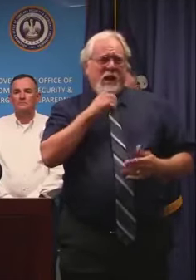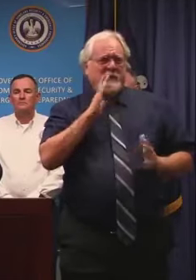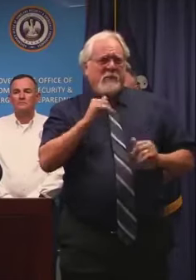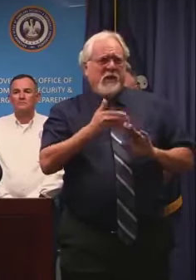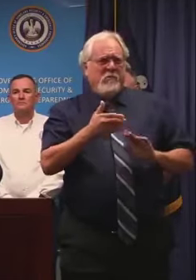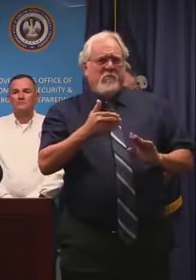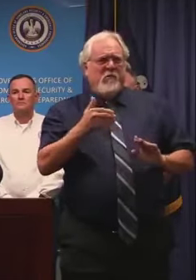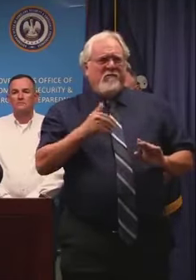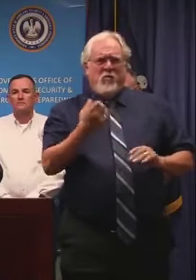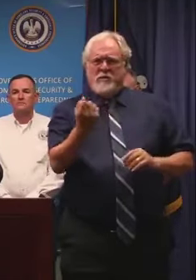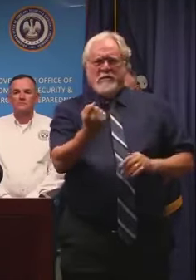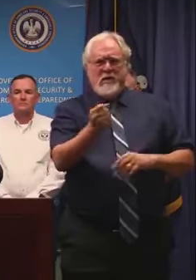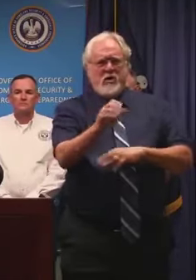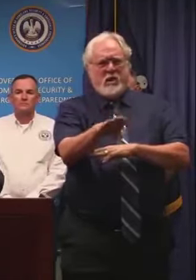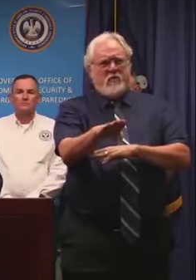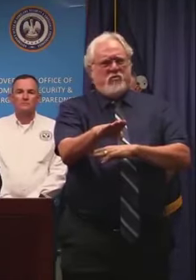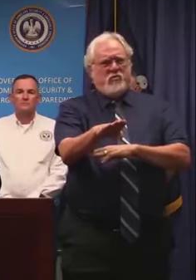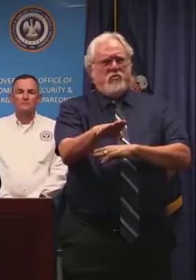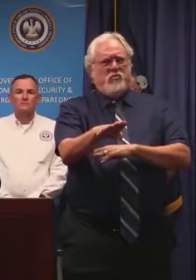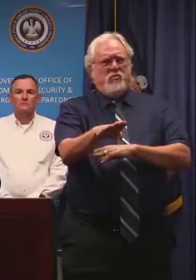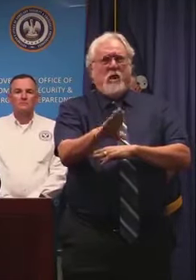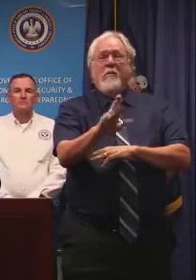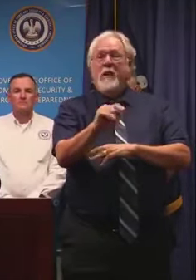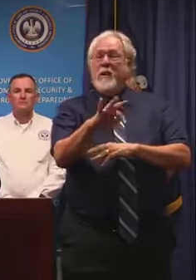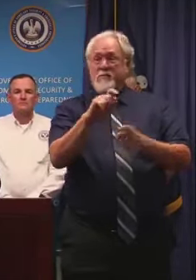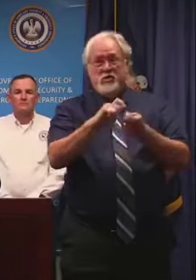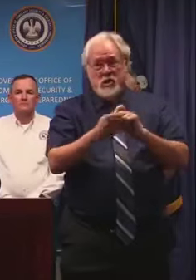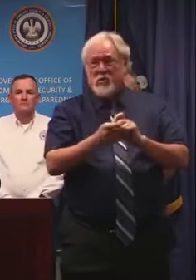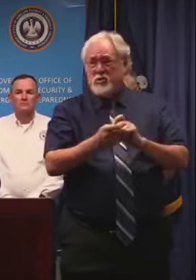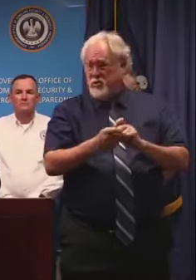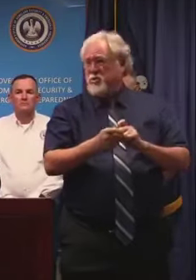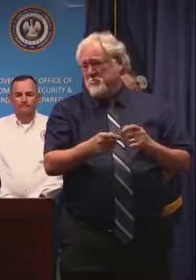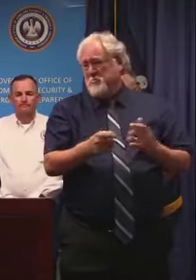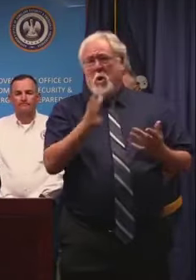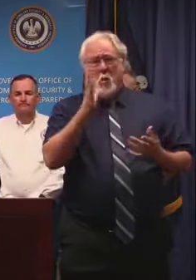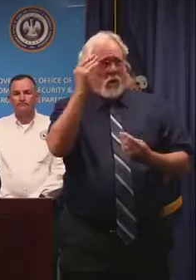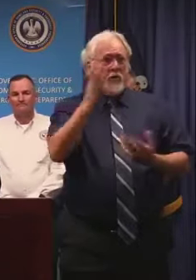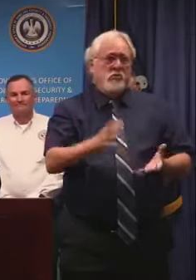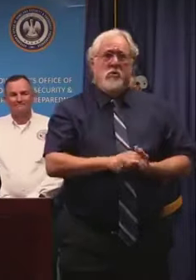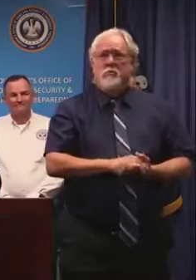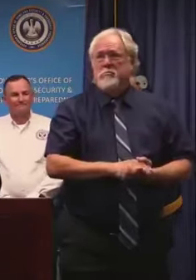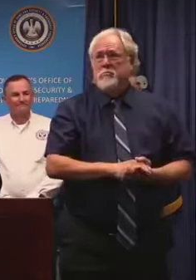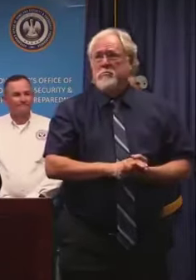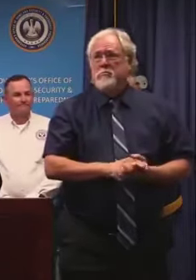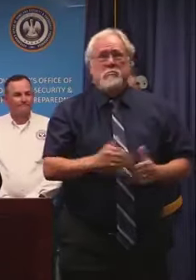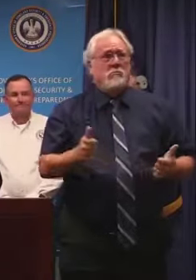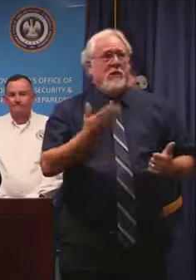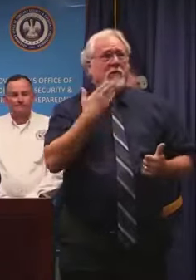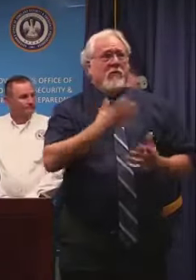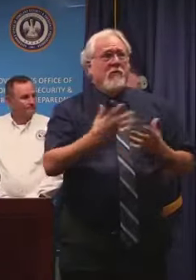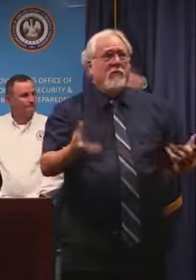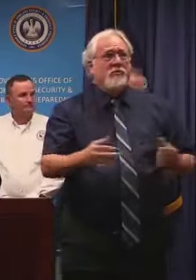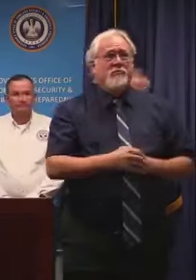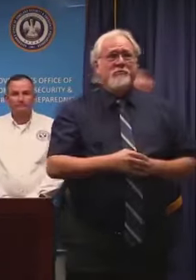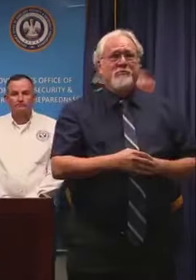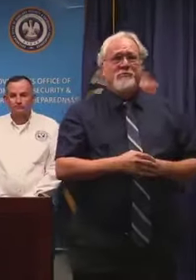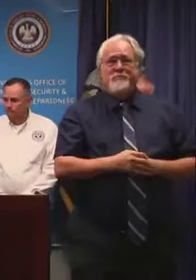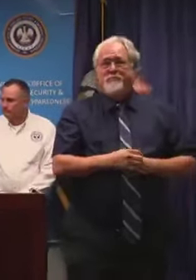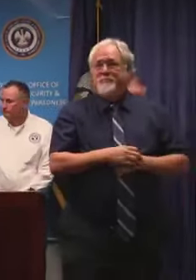before Saturday afternoon. But if that changes, we will certainly let you know. Thank you all very much.